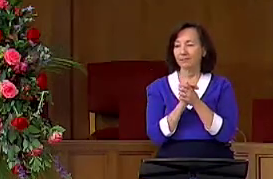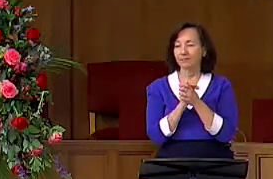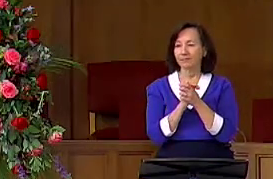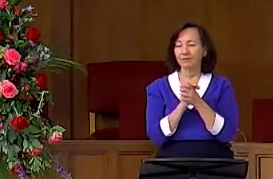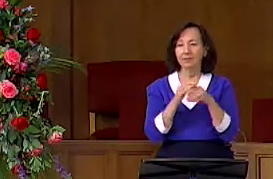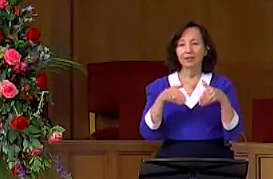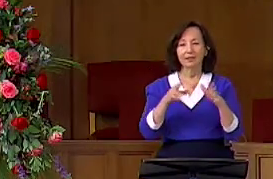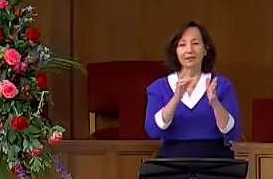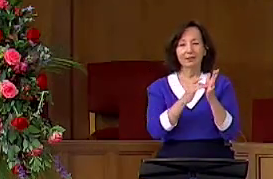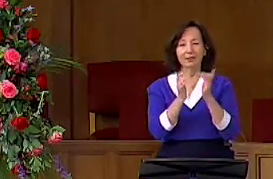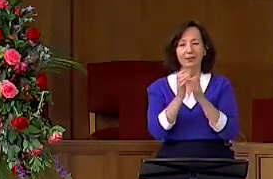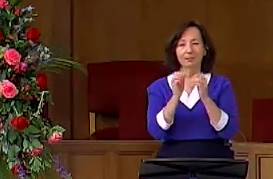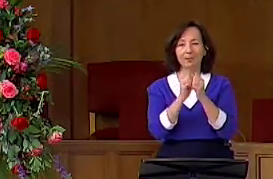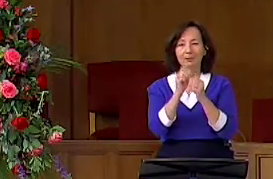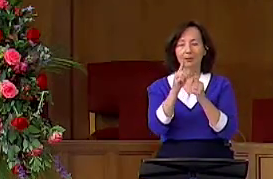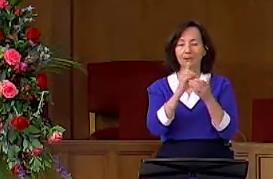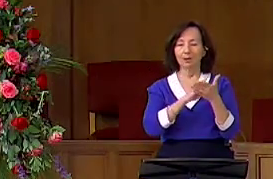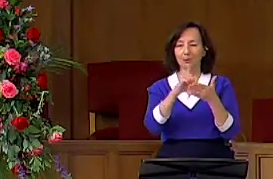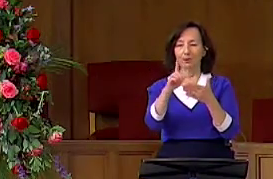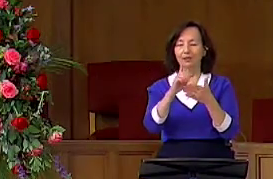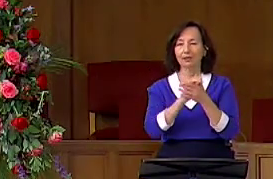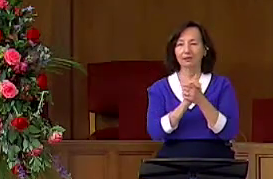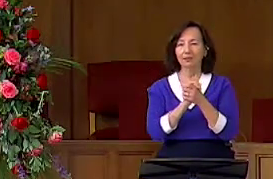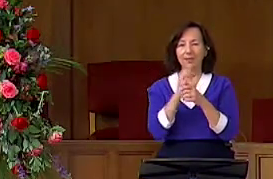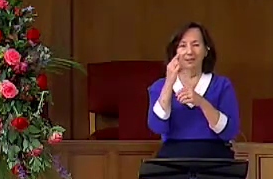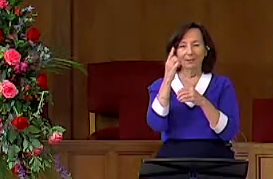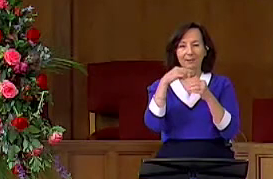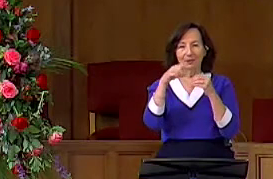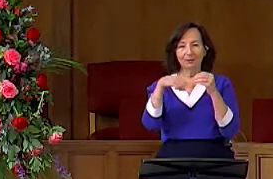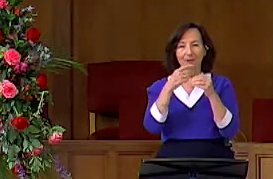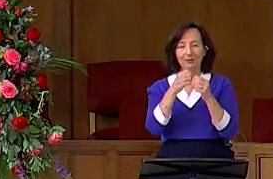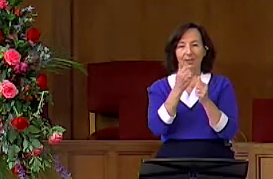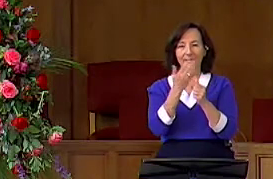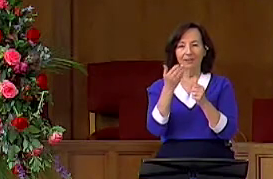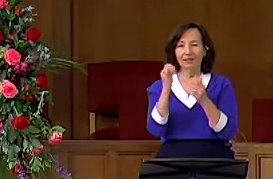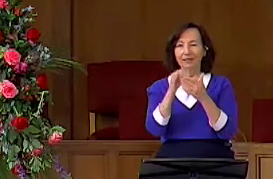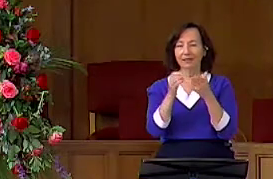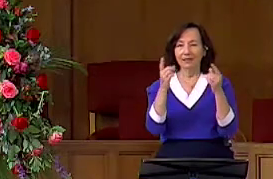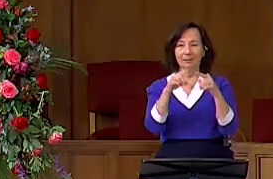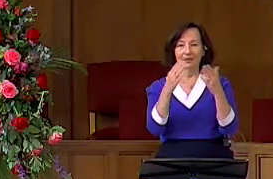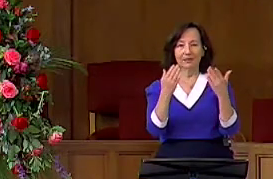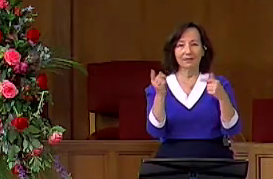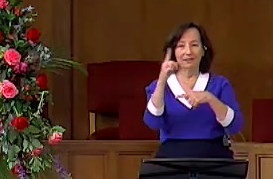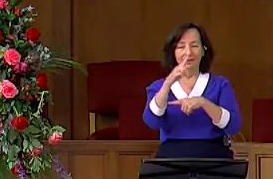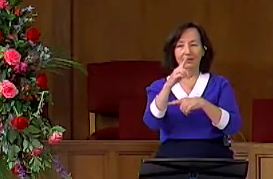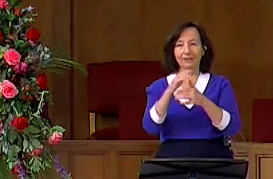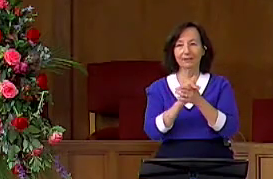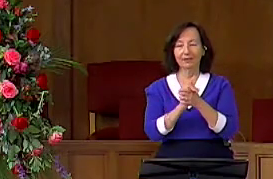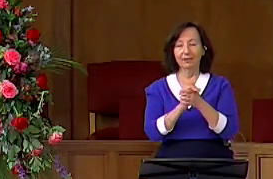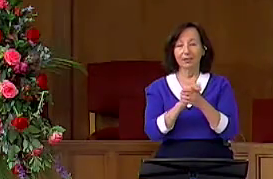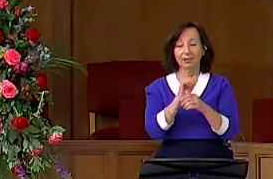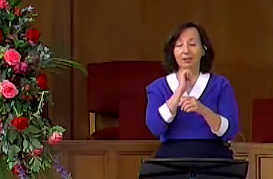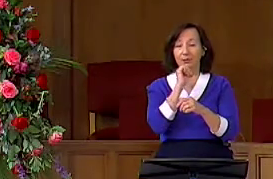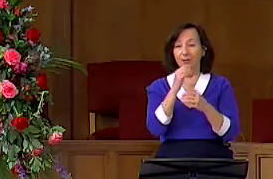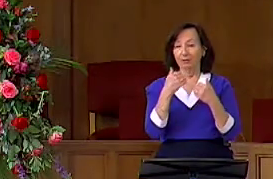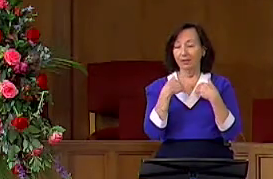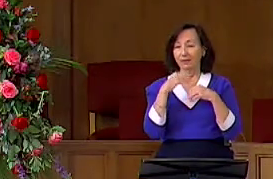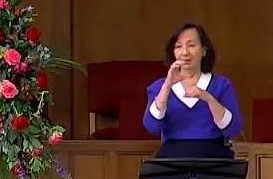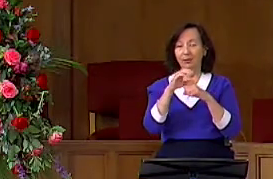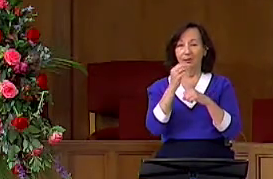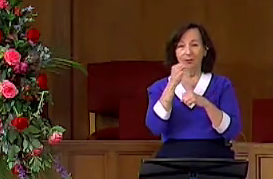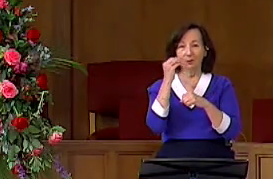Allow Jesus to be with you all week long. Think about everything that has happened here today. If you don't have a church home, I would love